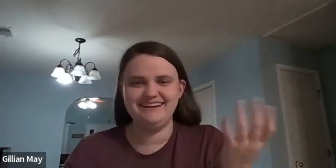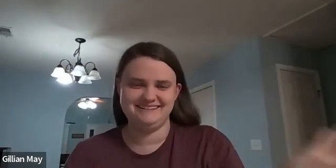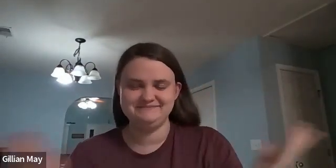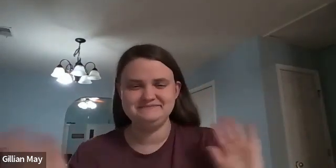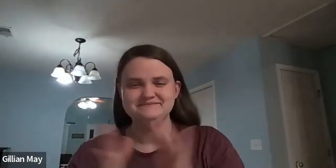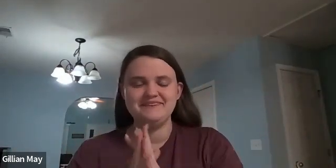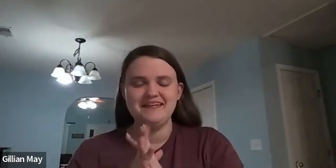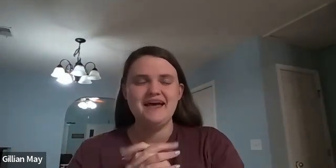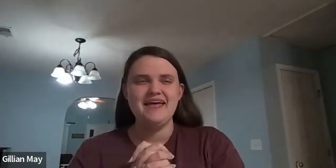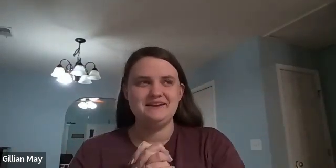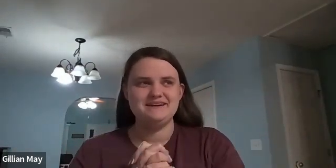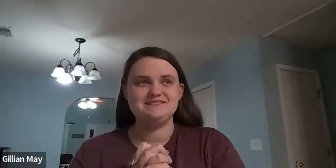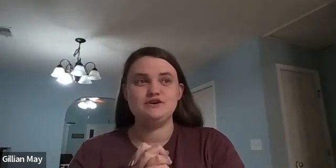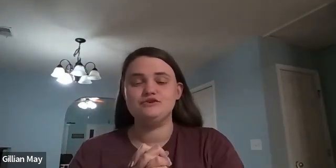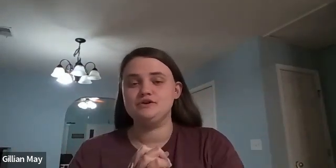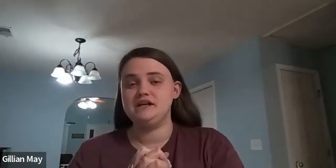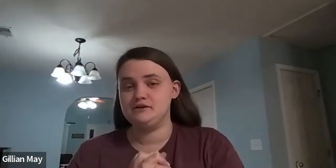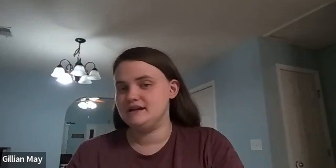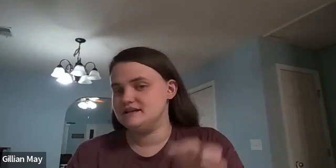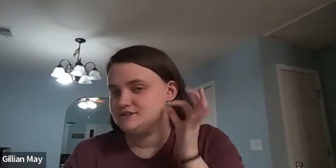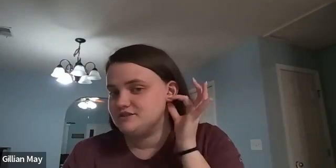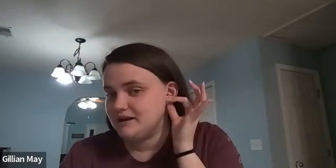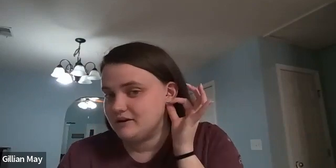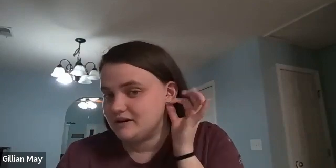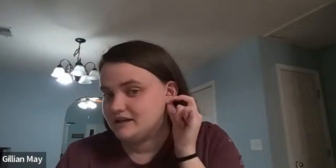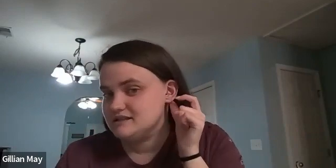like, anyway, so for earrings, you do earrings.